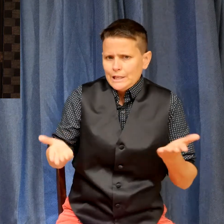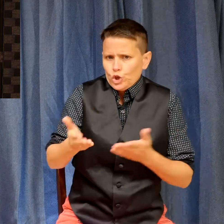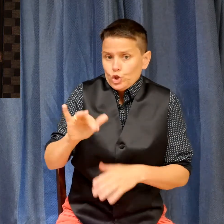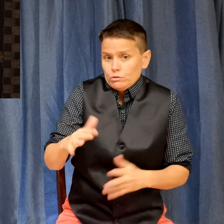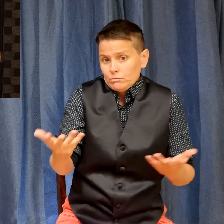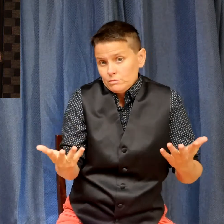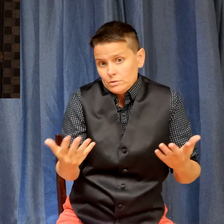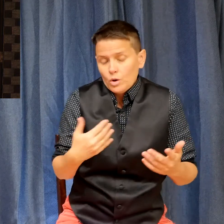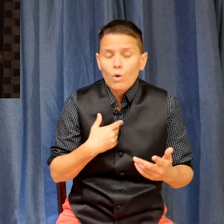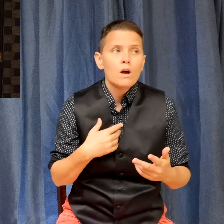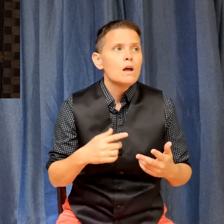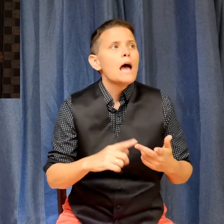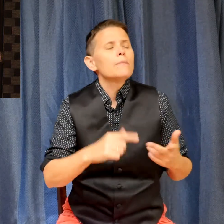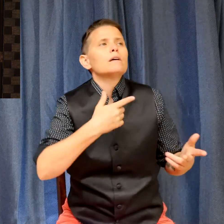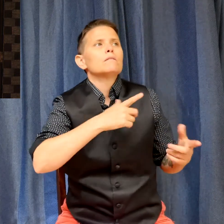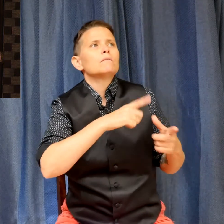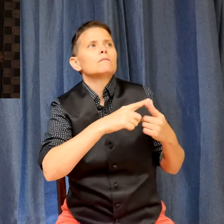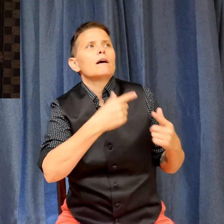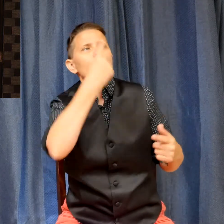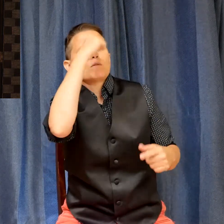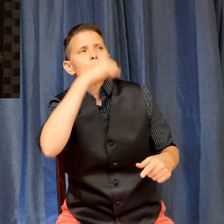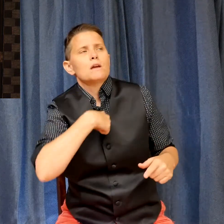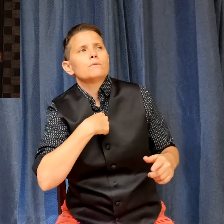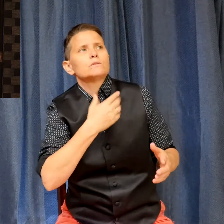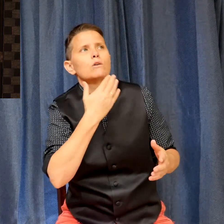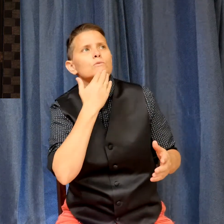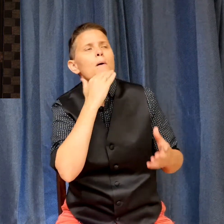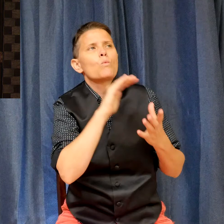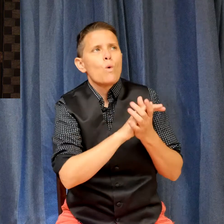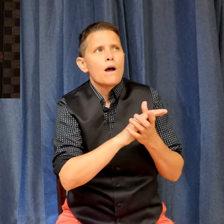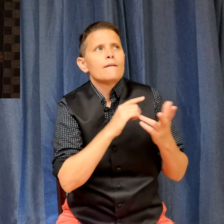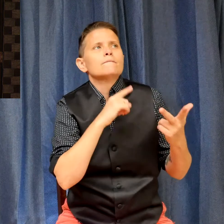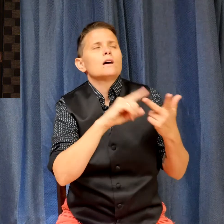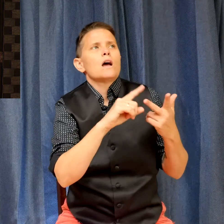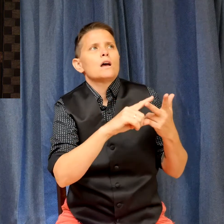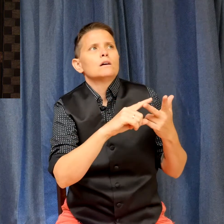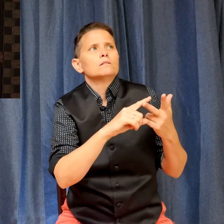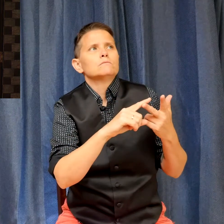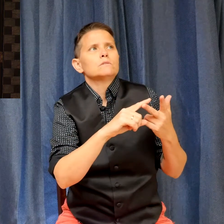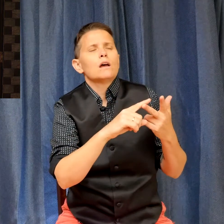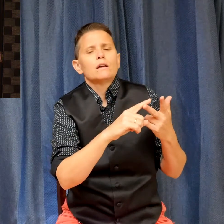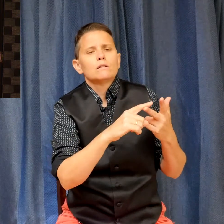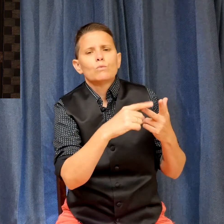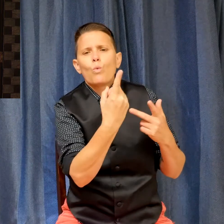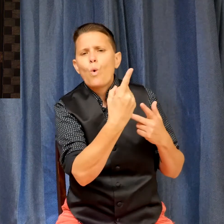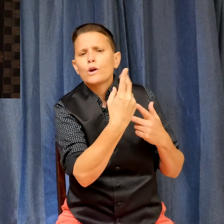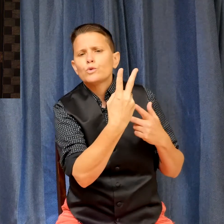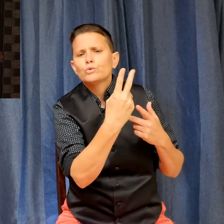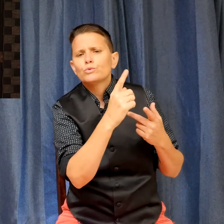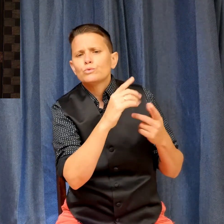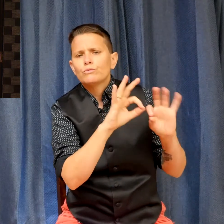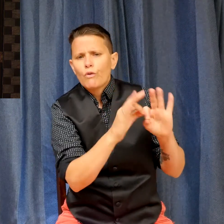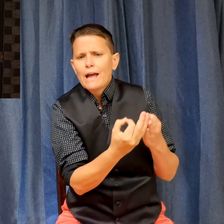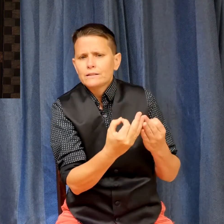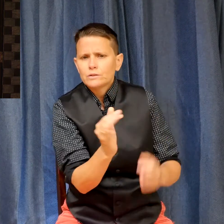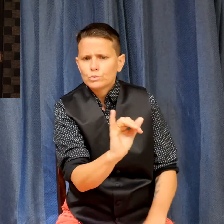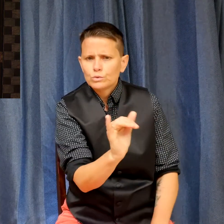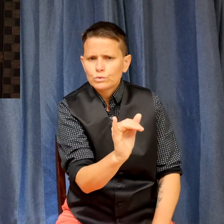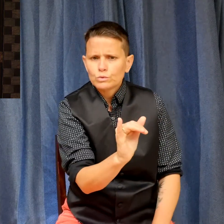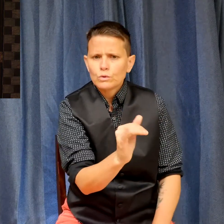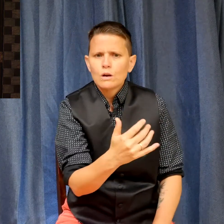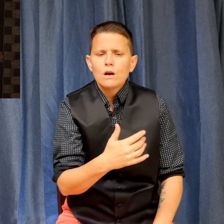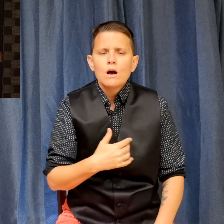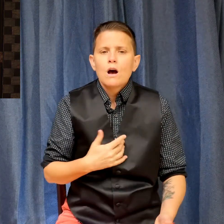create a God Squad is maybe some prayer chaplains that you really connect with. And also, to use